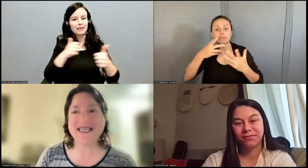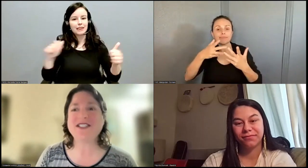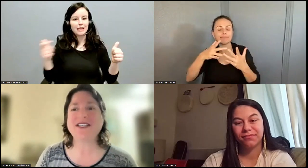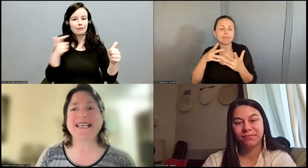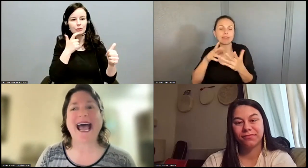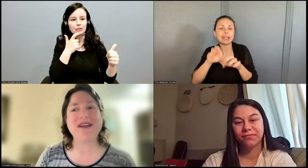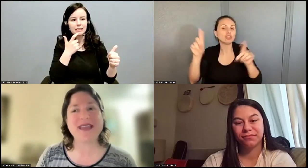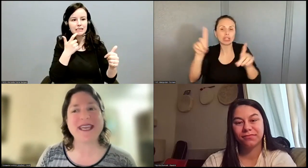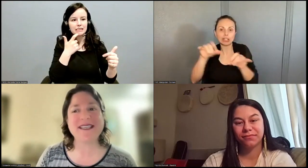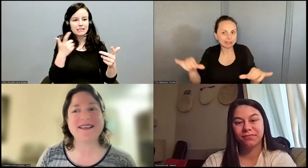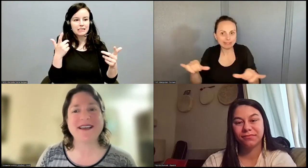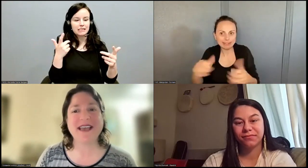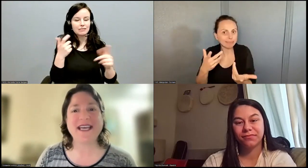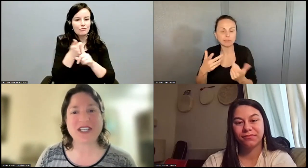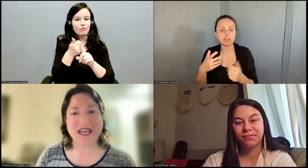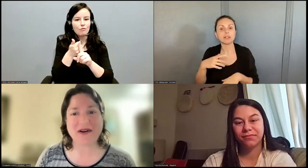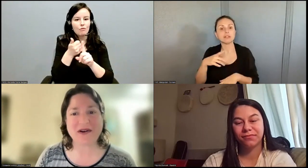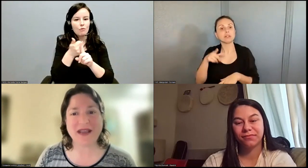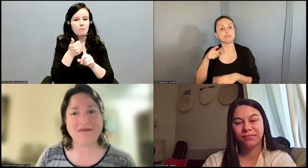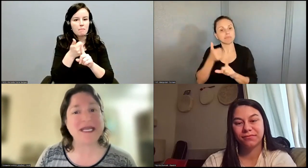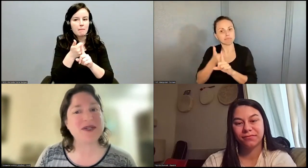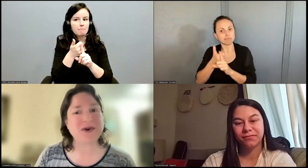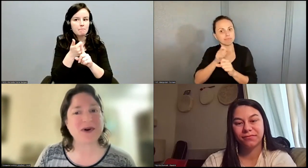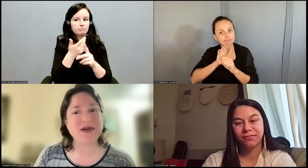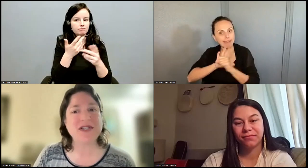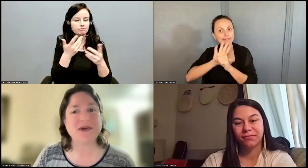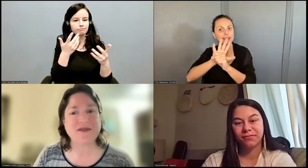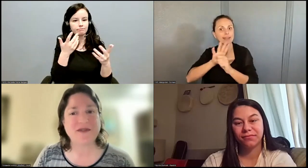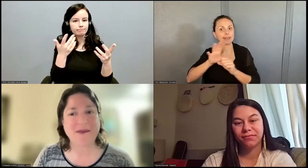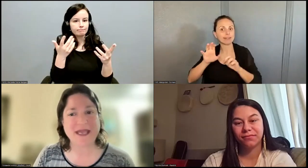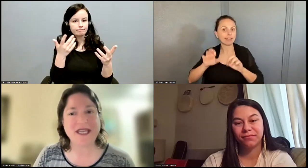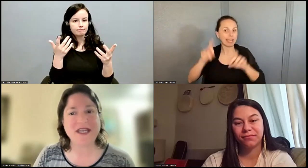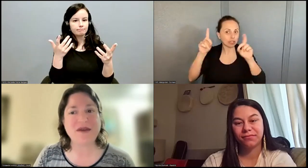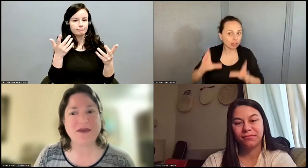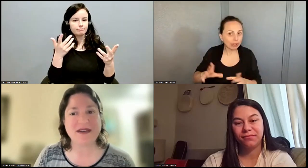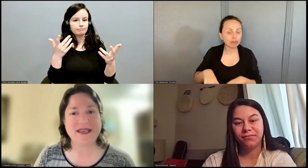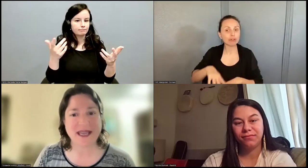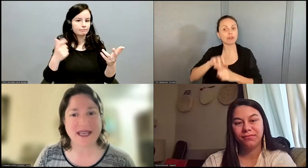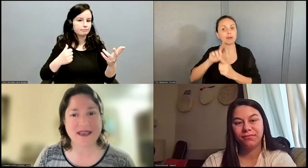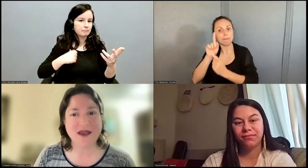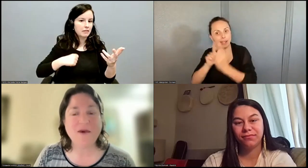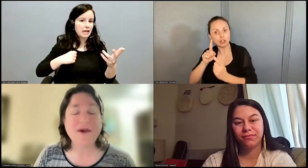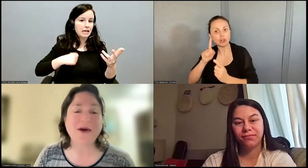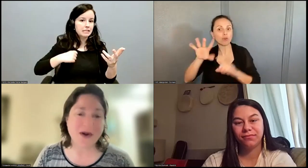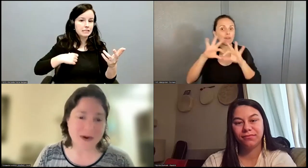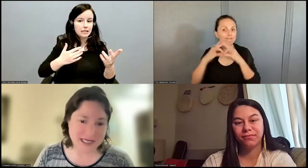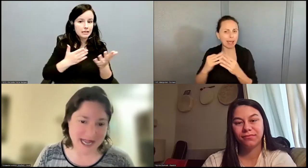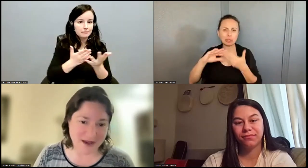system. She's an advocate, educator, and mentor to her family and community